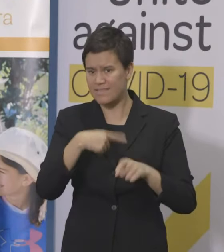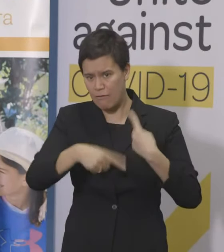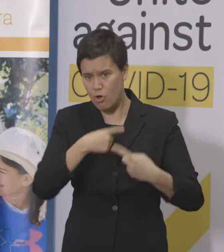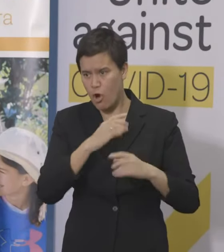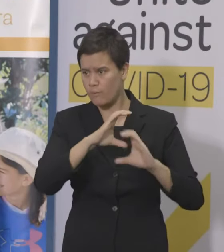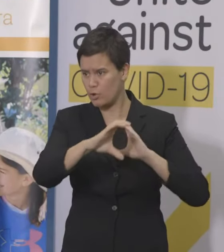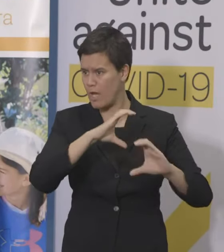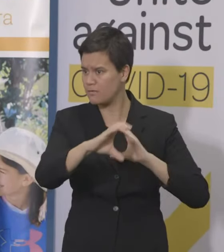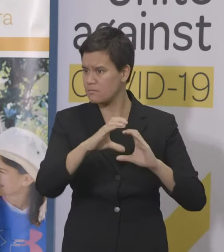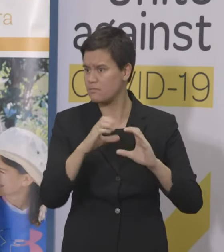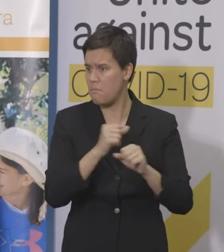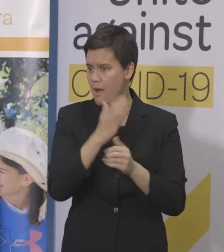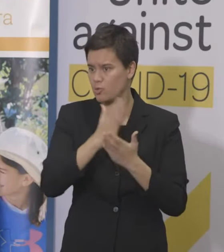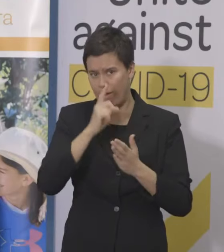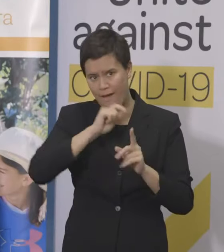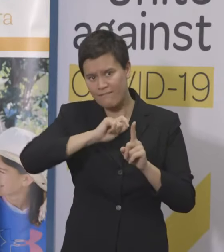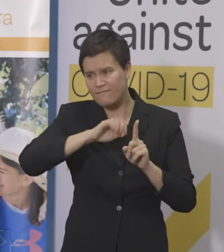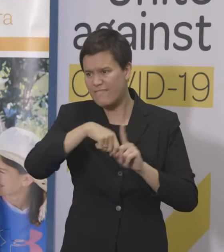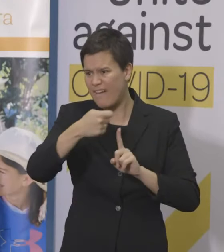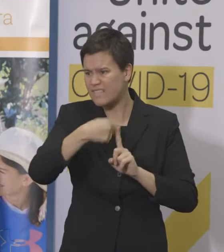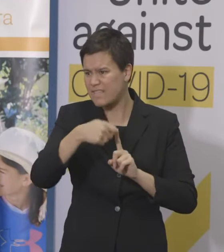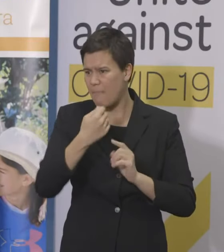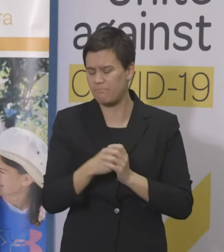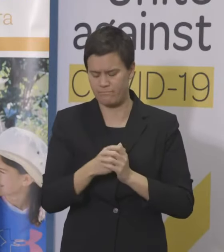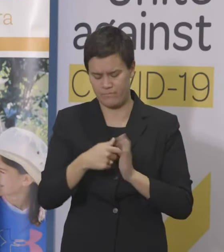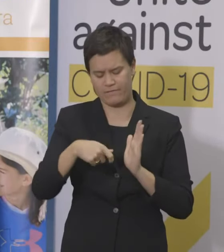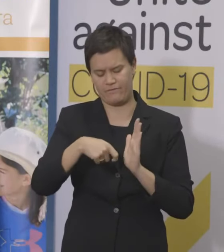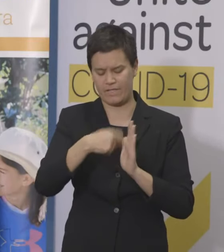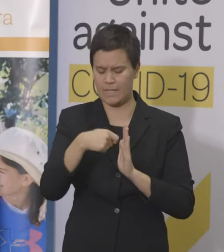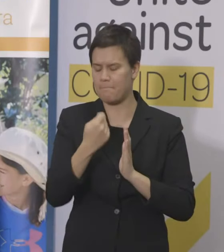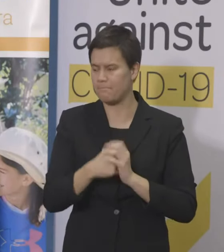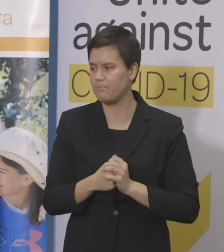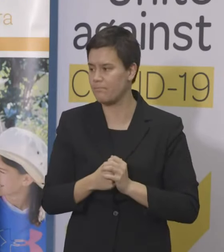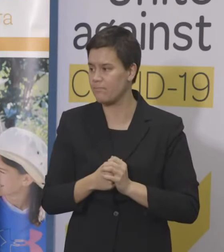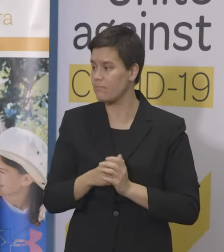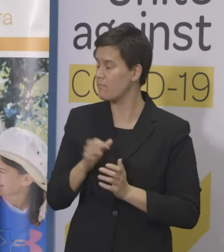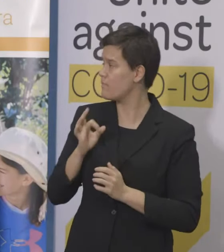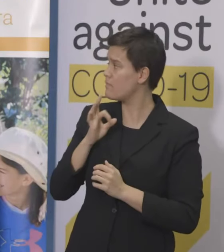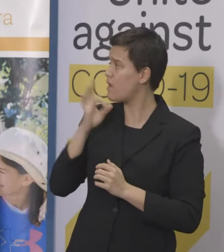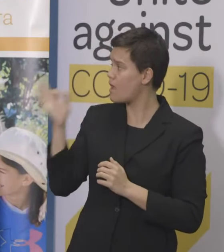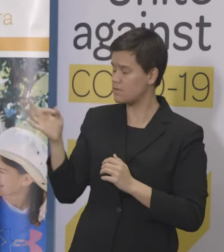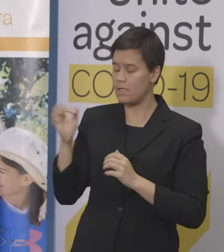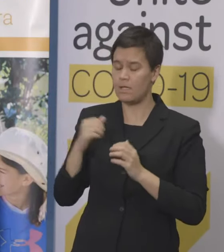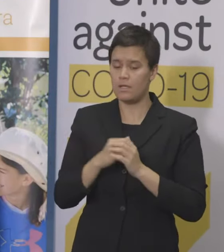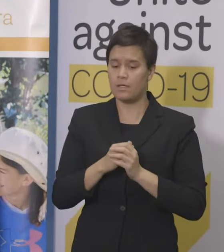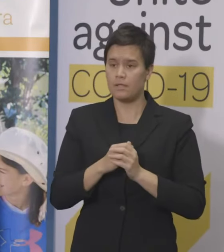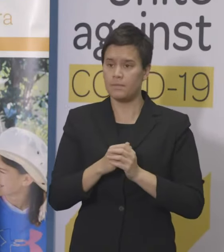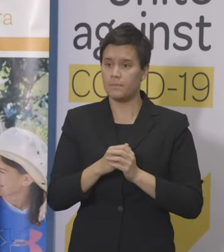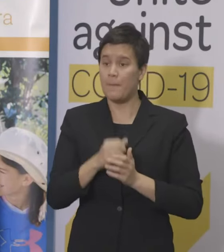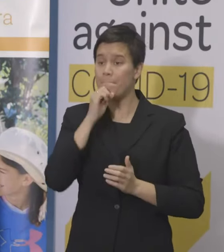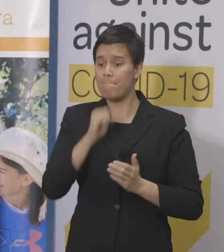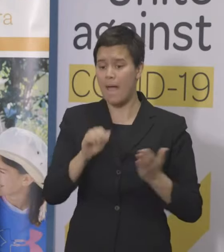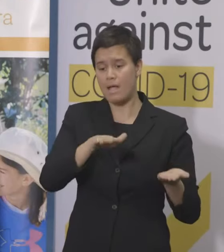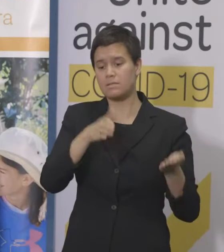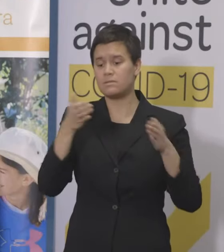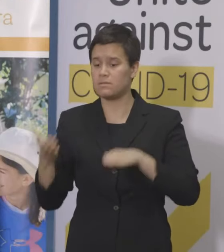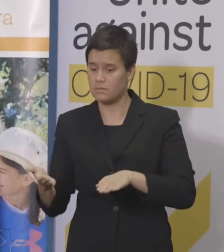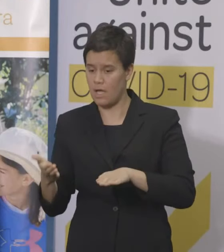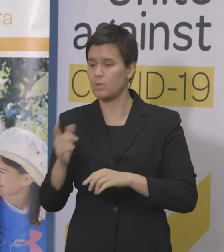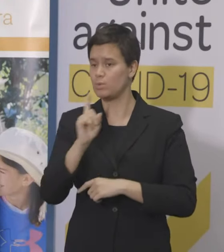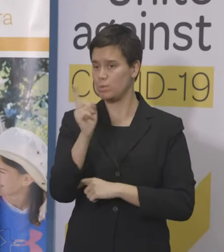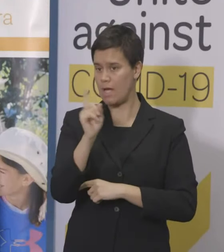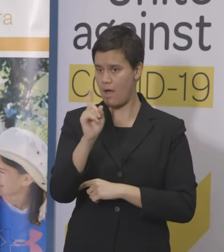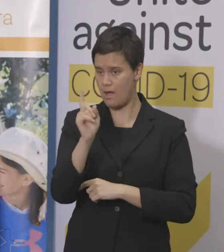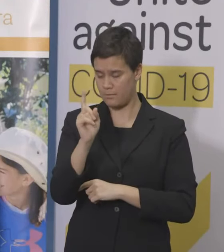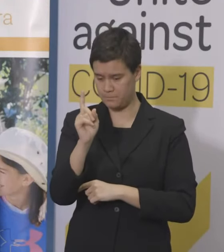we could get to the bottom of them and address them. According to staff, Nigel Huirama Te Huki, 54, the brother